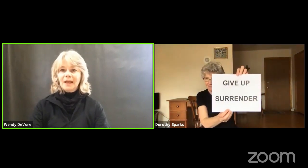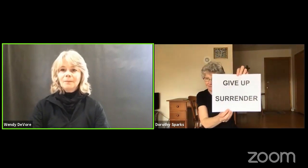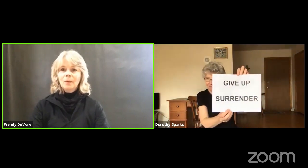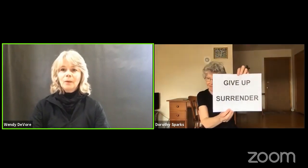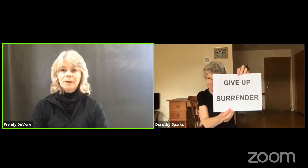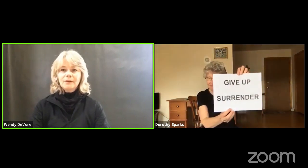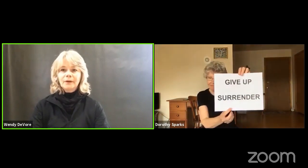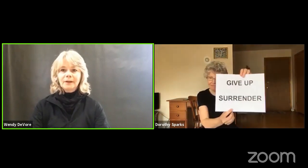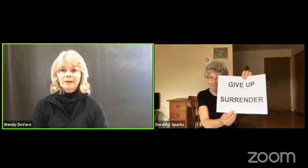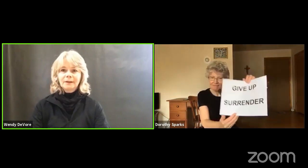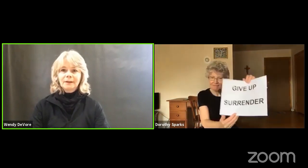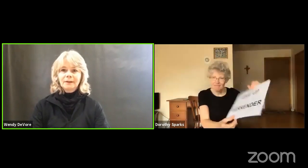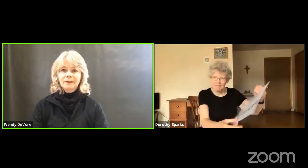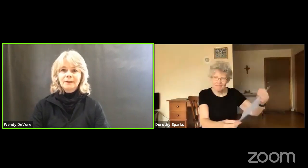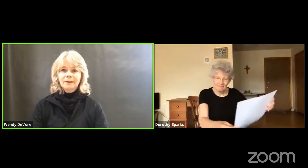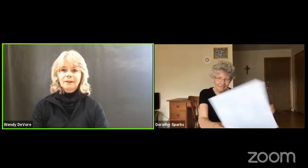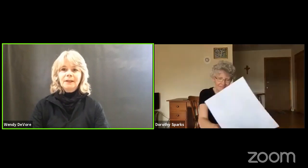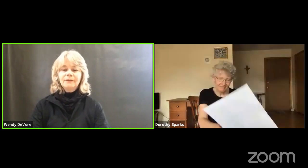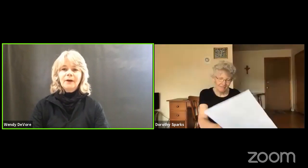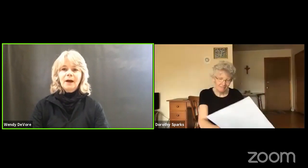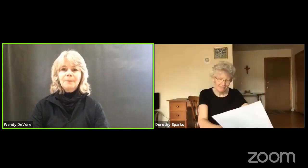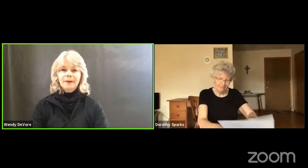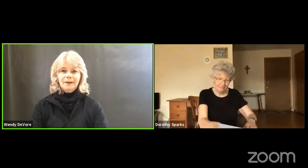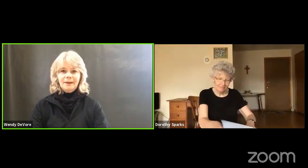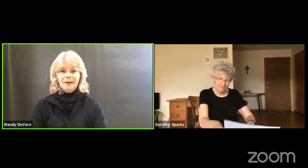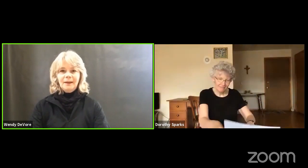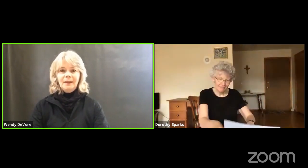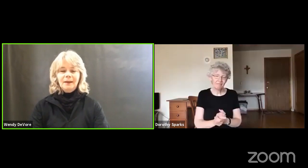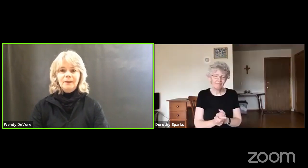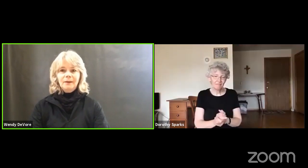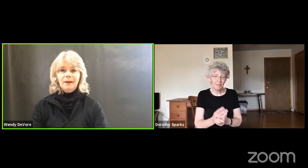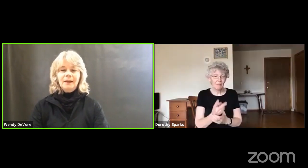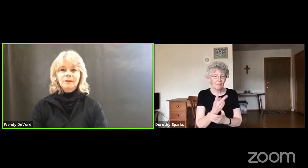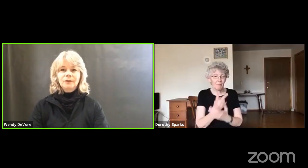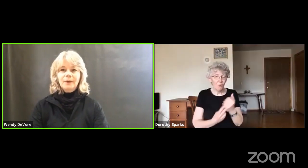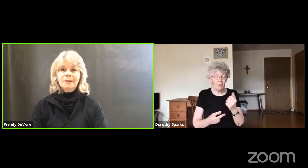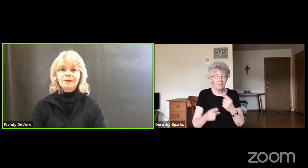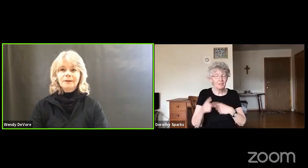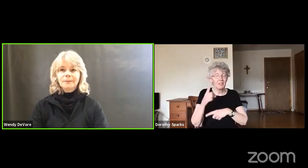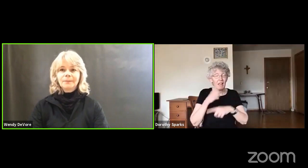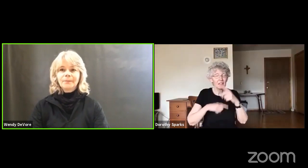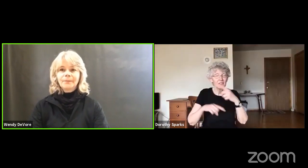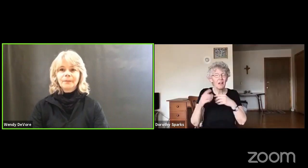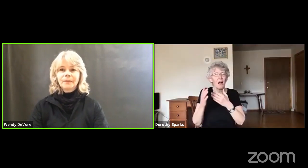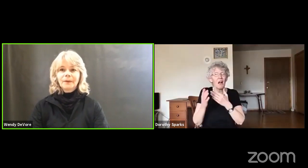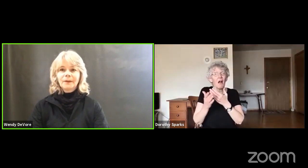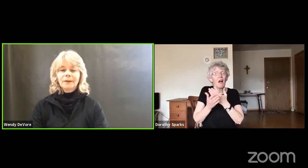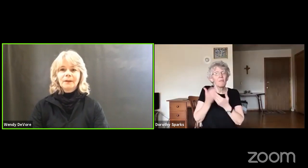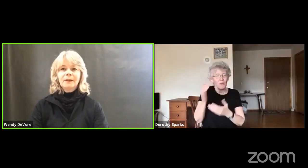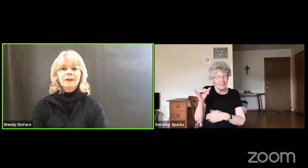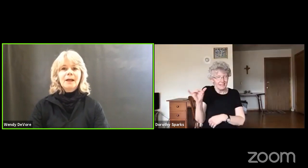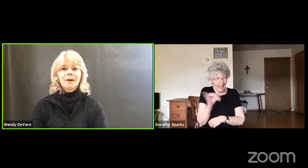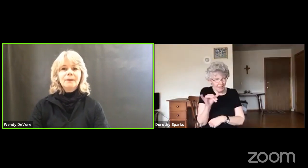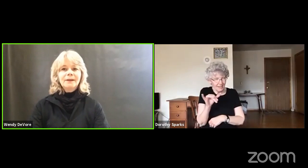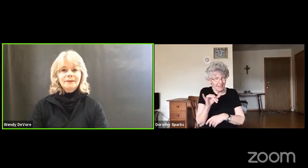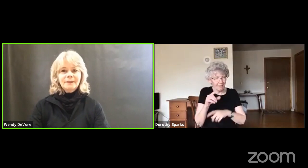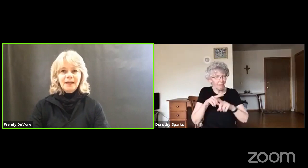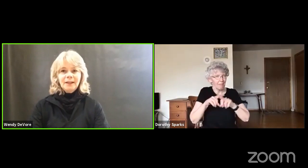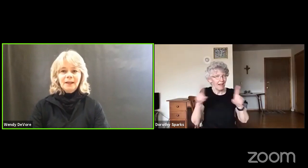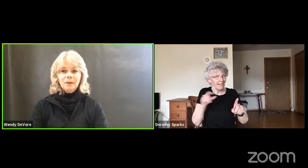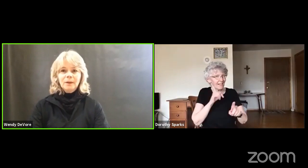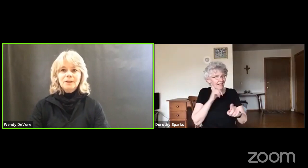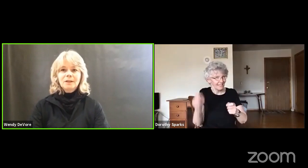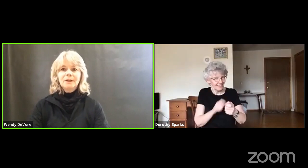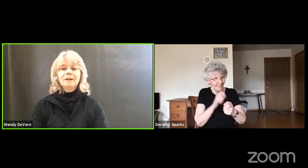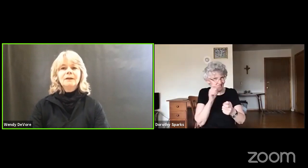the same or different. Give up and surrender. Now, in